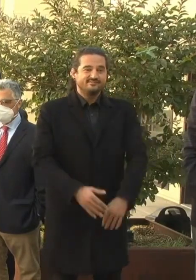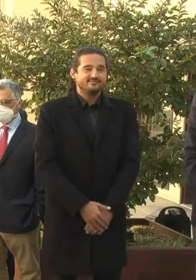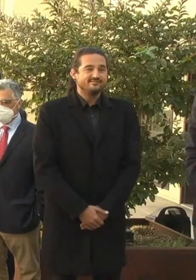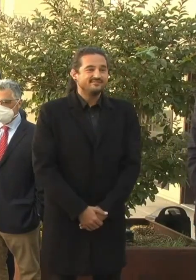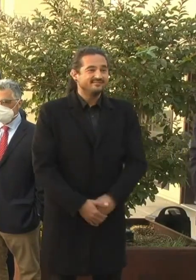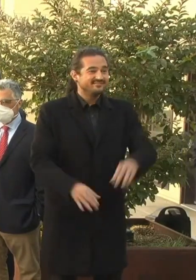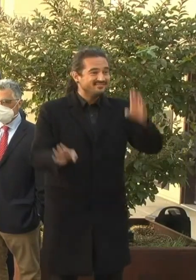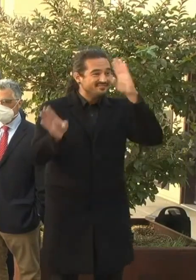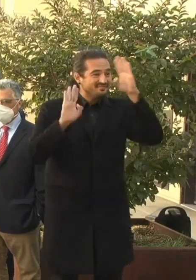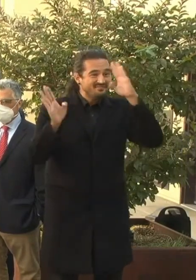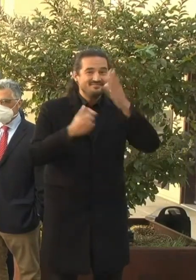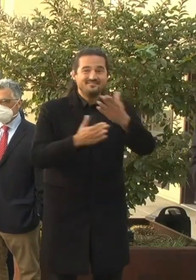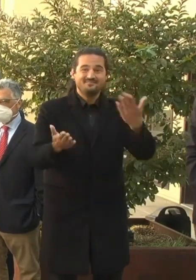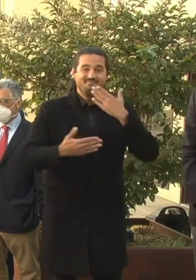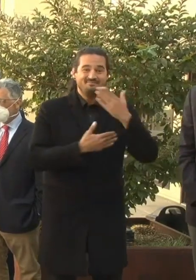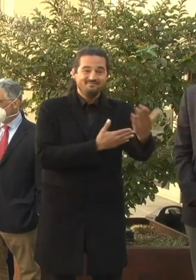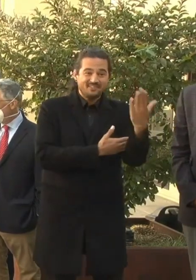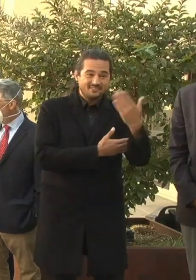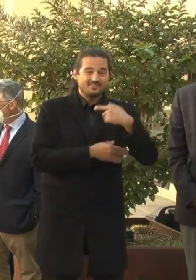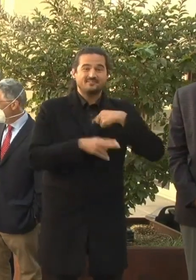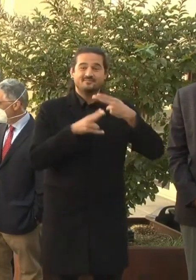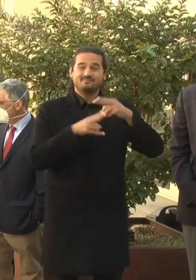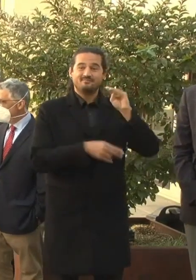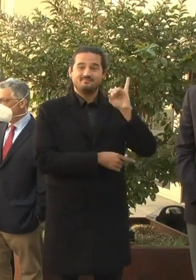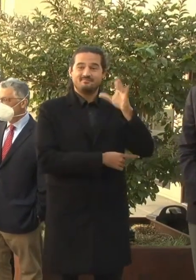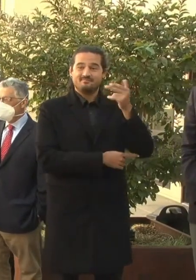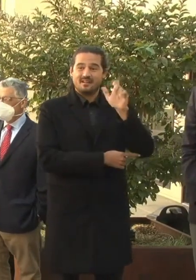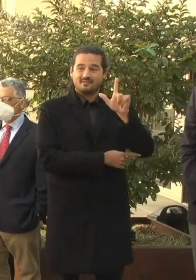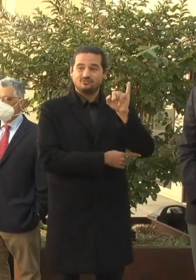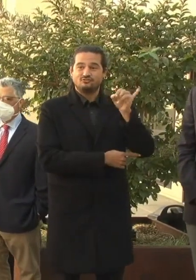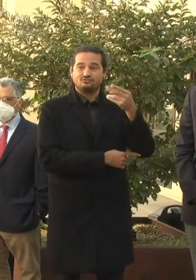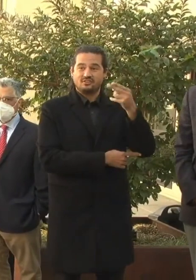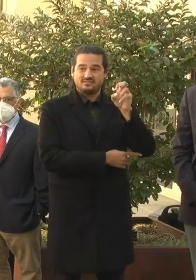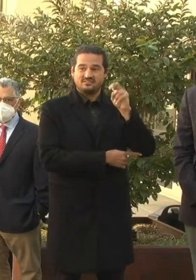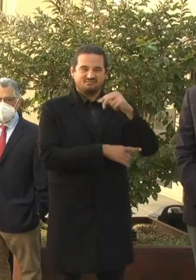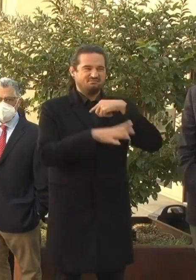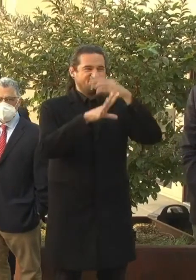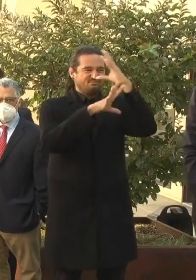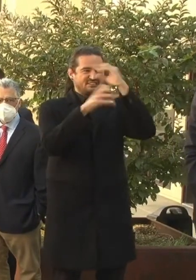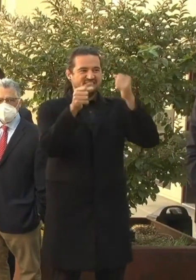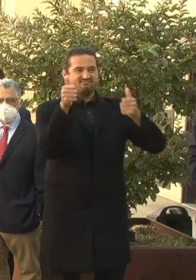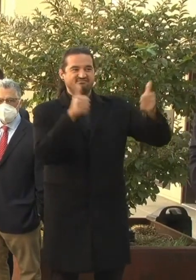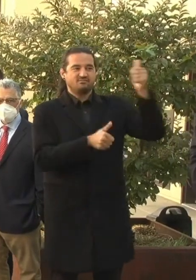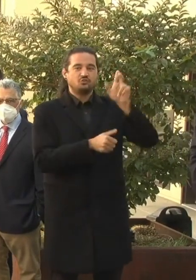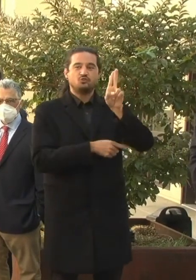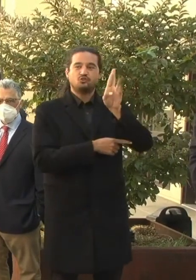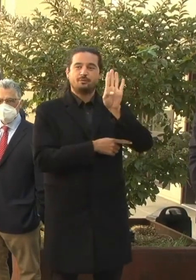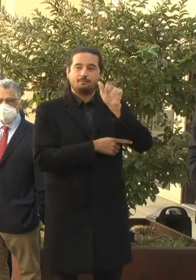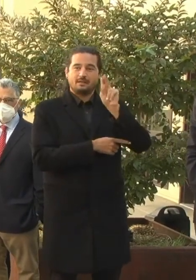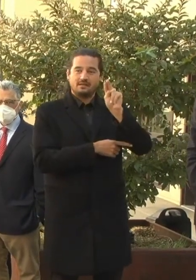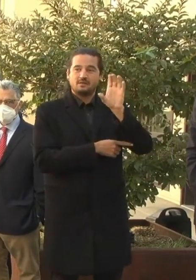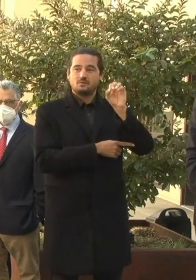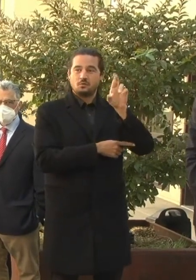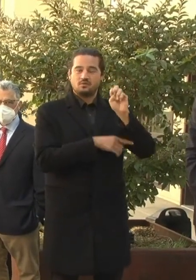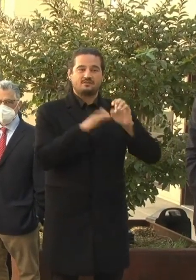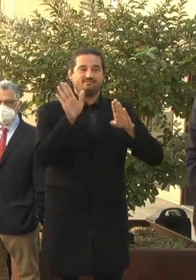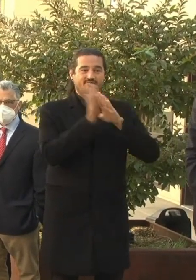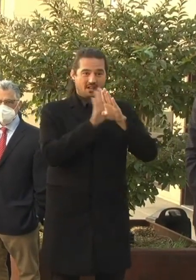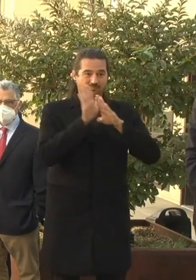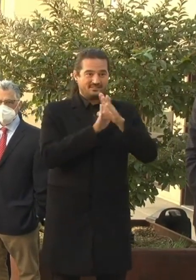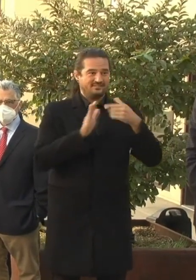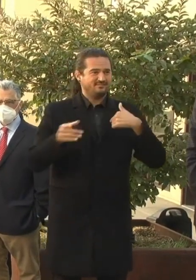Good morning, everyone. My name is Michael Johnson. I'm the president of Urban Core Development. Welcome here to the Coliseum Connections